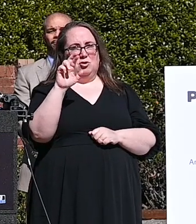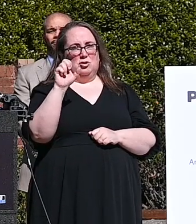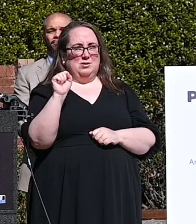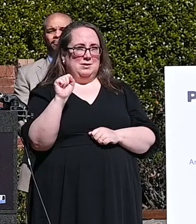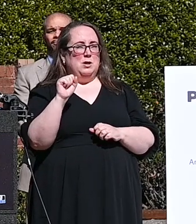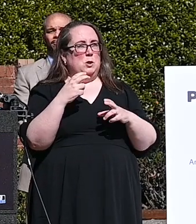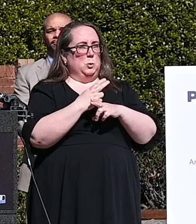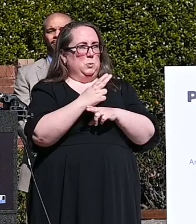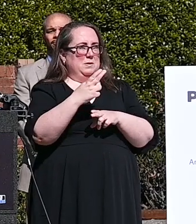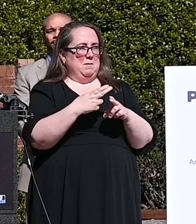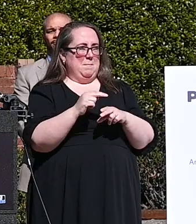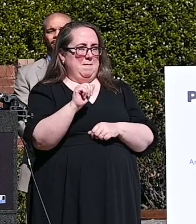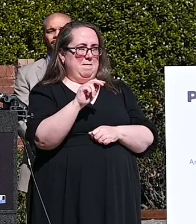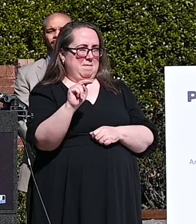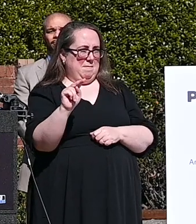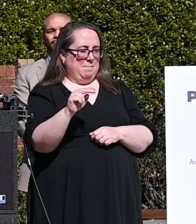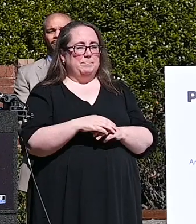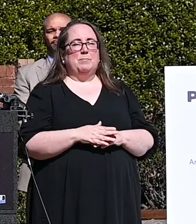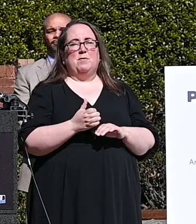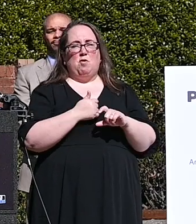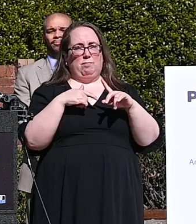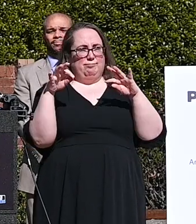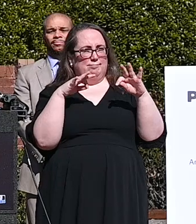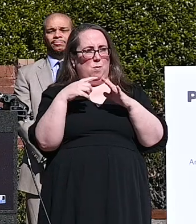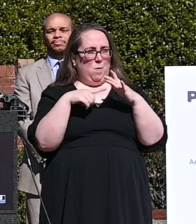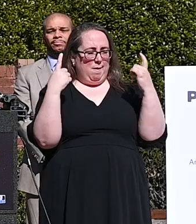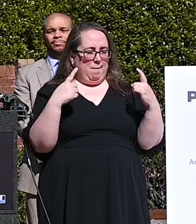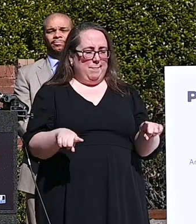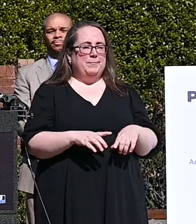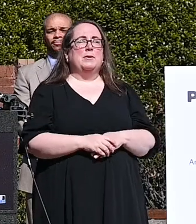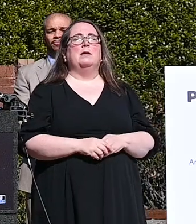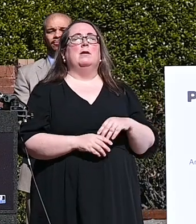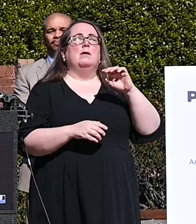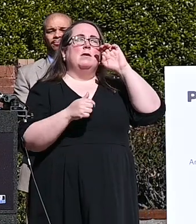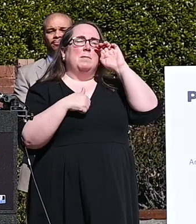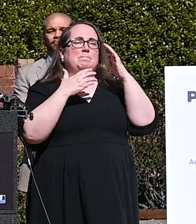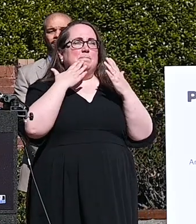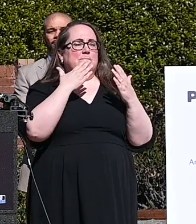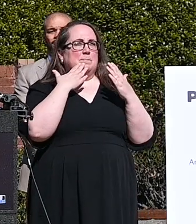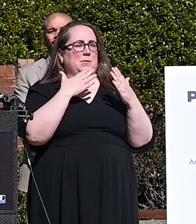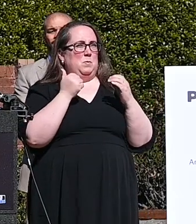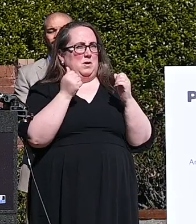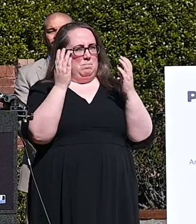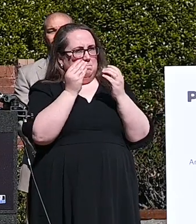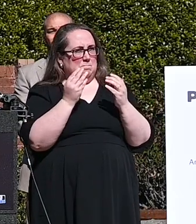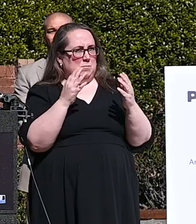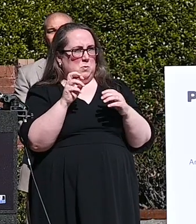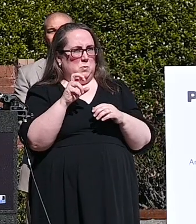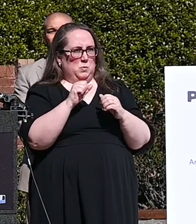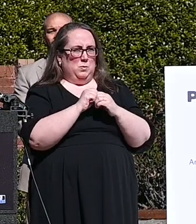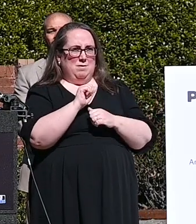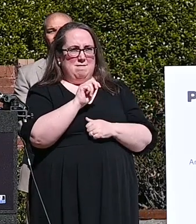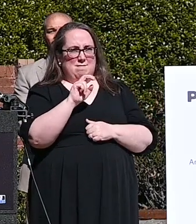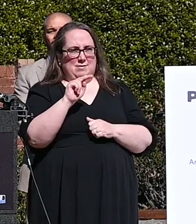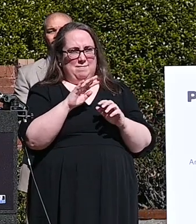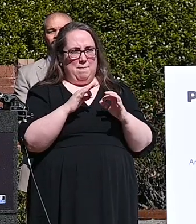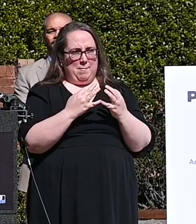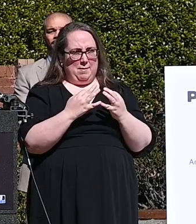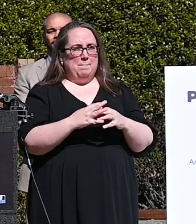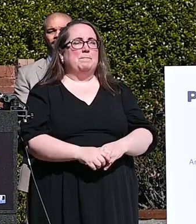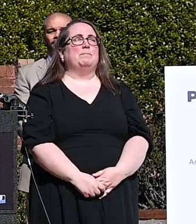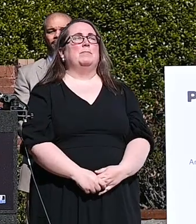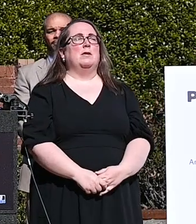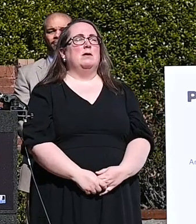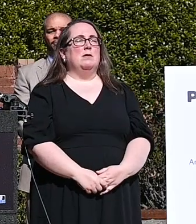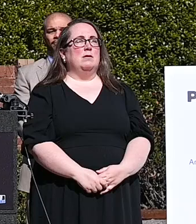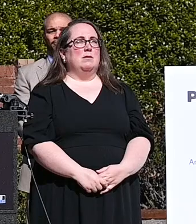Ann. Before I get into the details of the case, I am grateful that we were able to share this news with Ann's family.